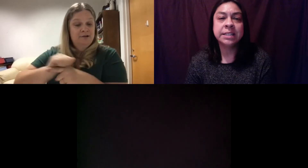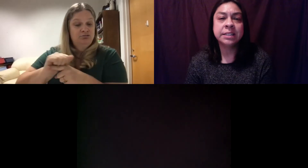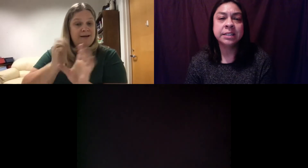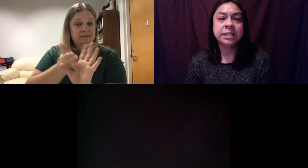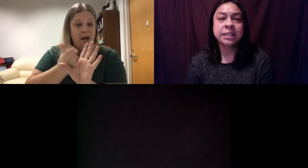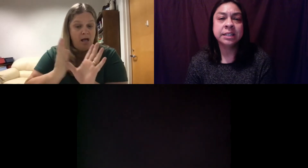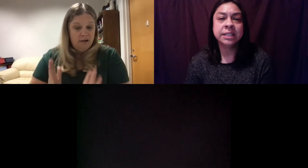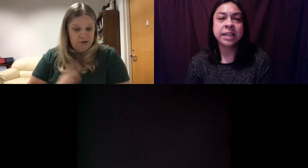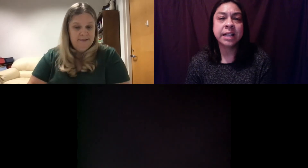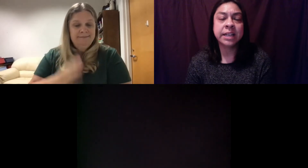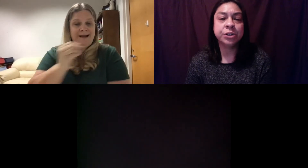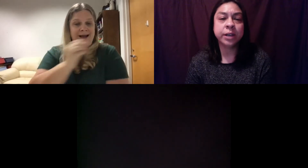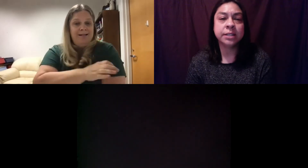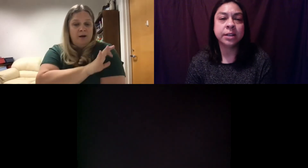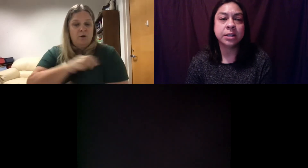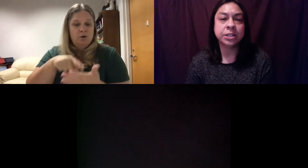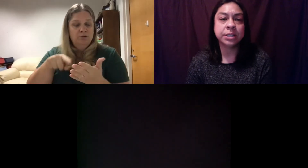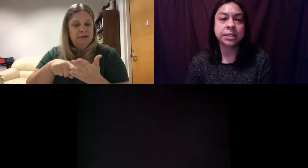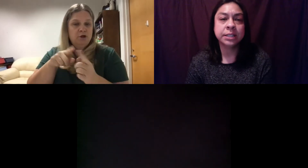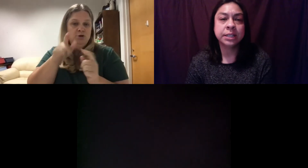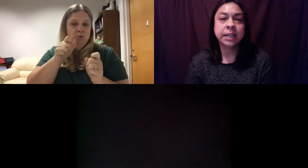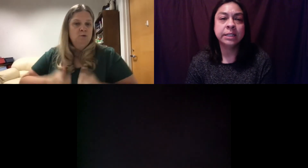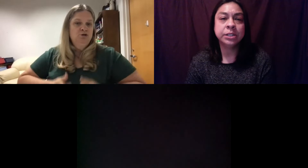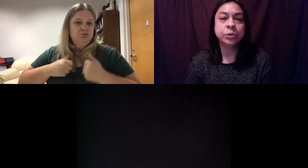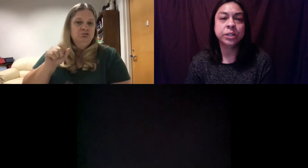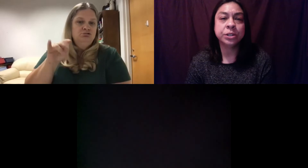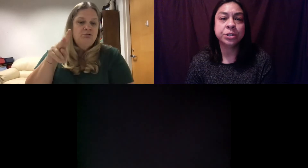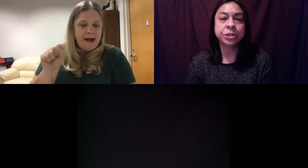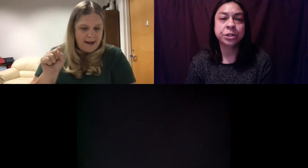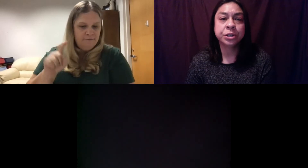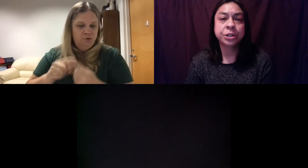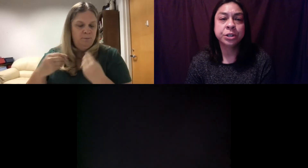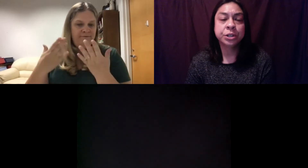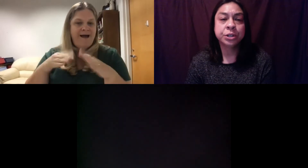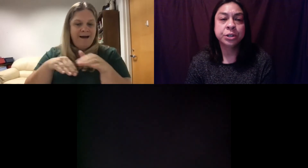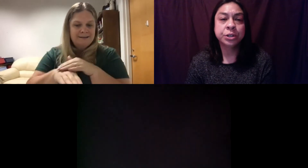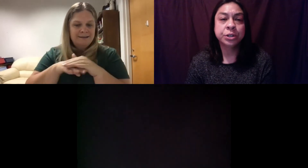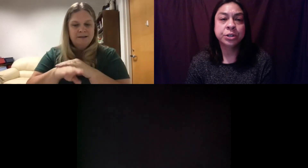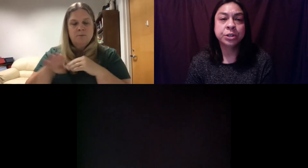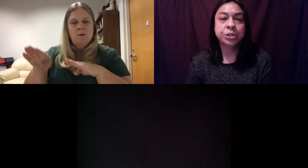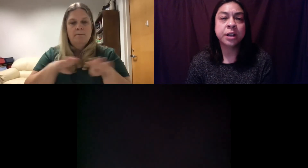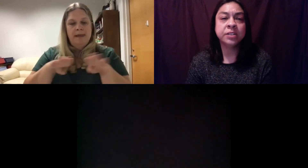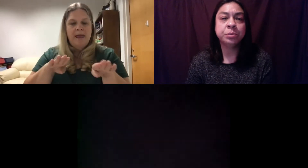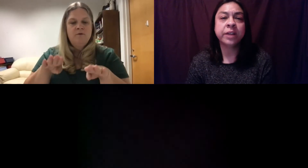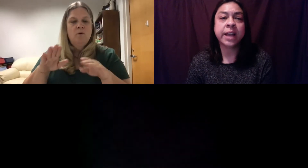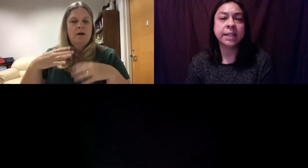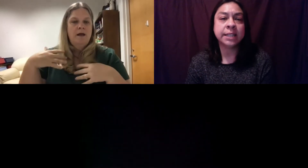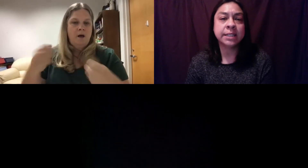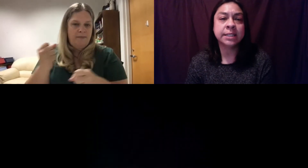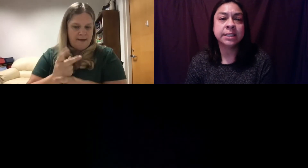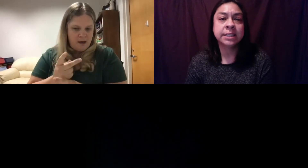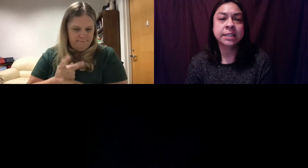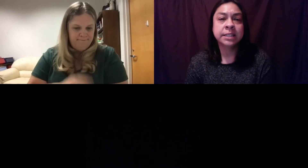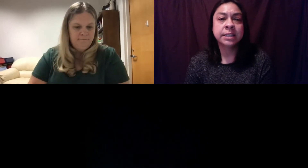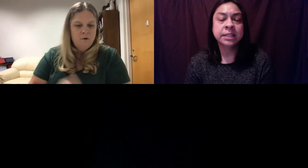Melissa is a Gallaudet-trained psychologist and clinical researcher who strives to provide